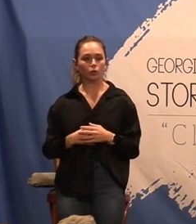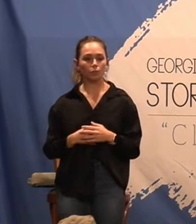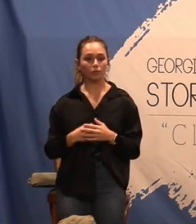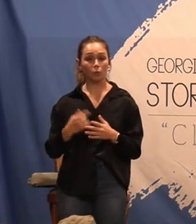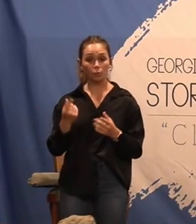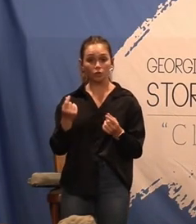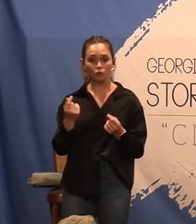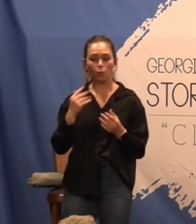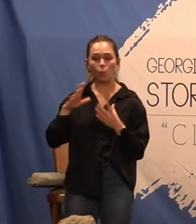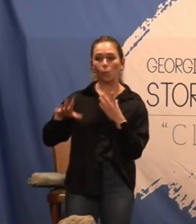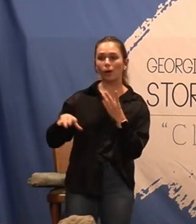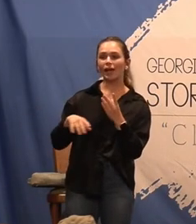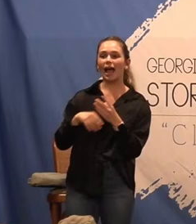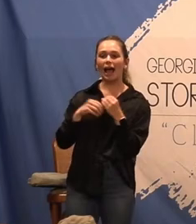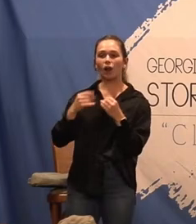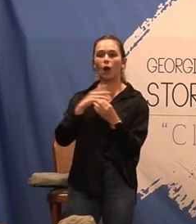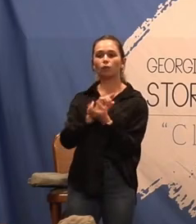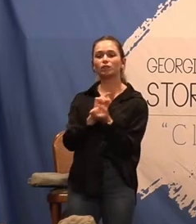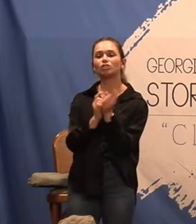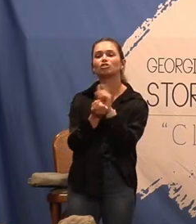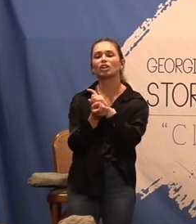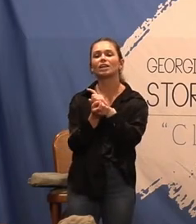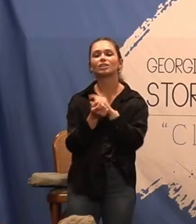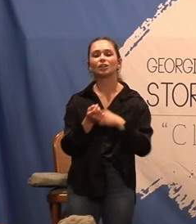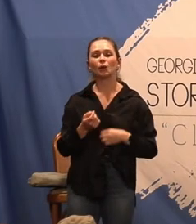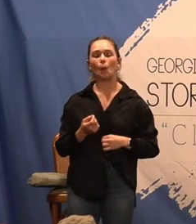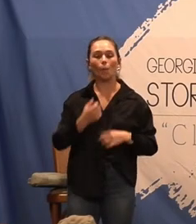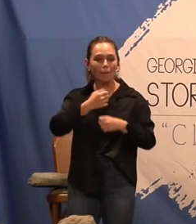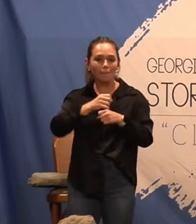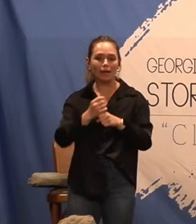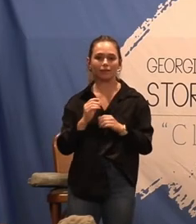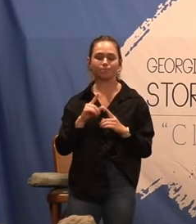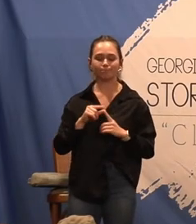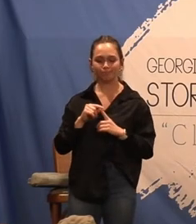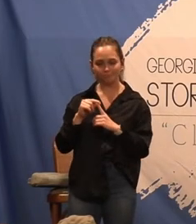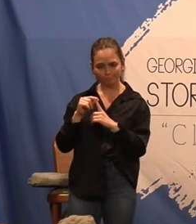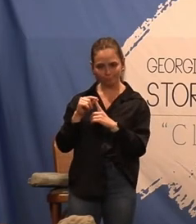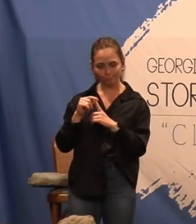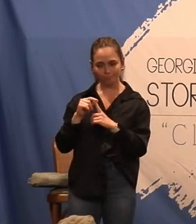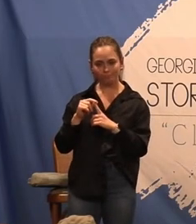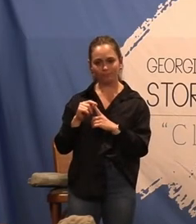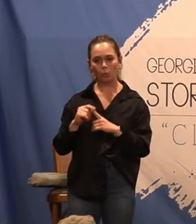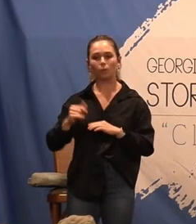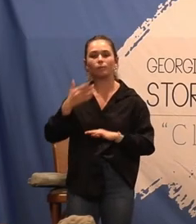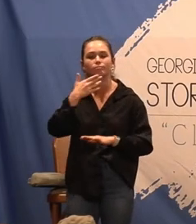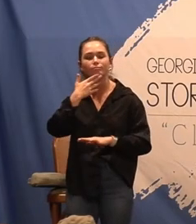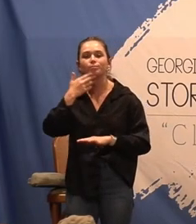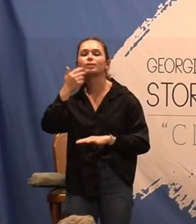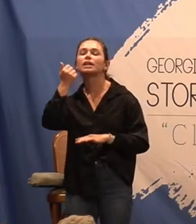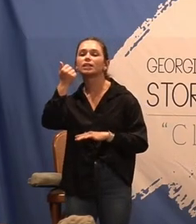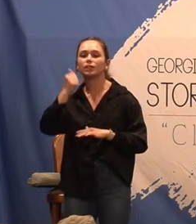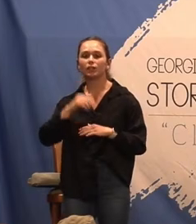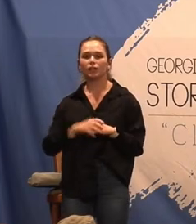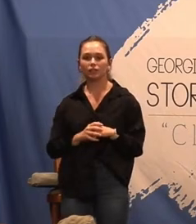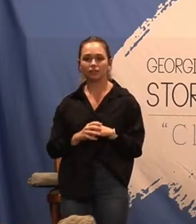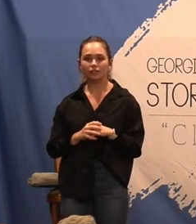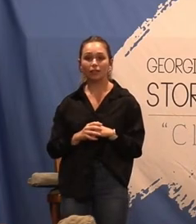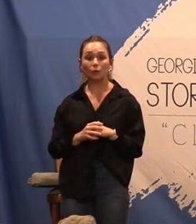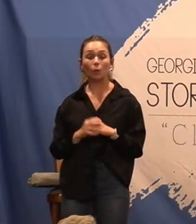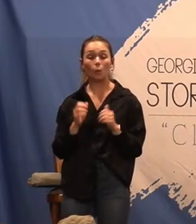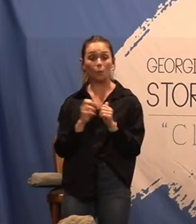and we put our own spices on them. We make them ours. We make them better. And isn't